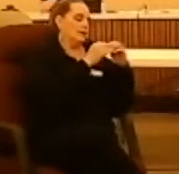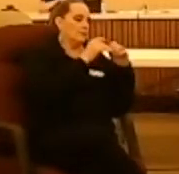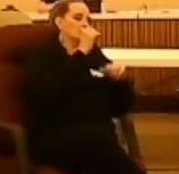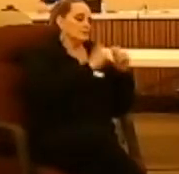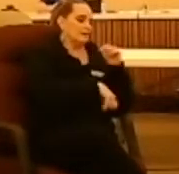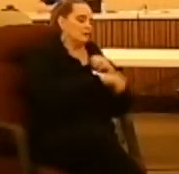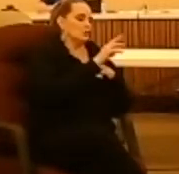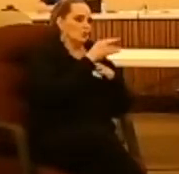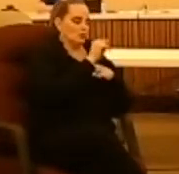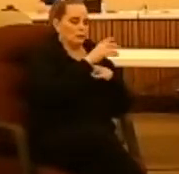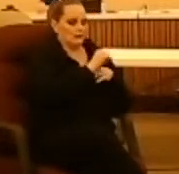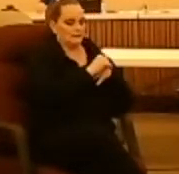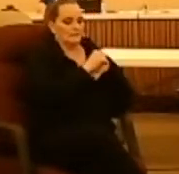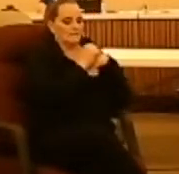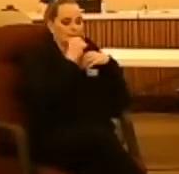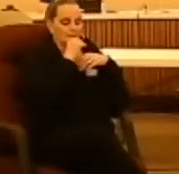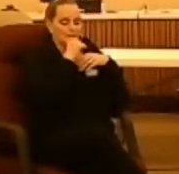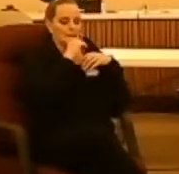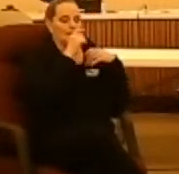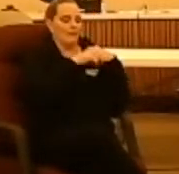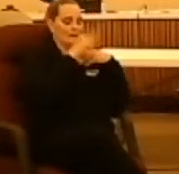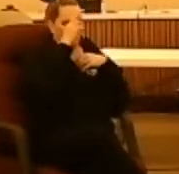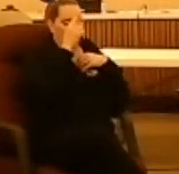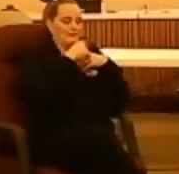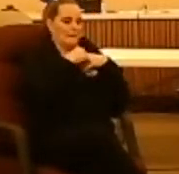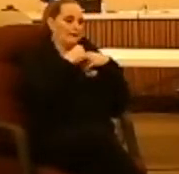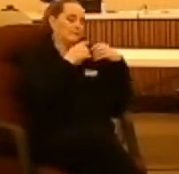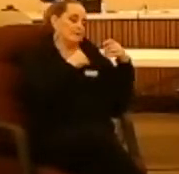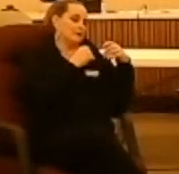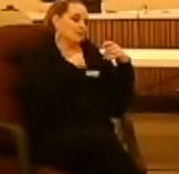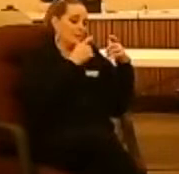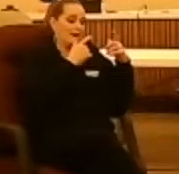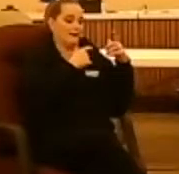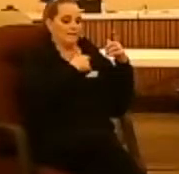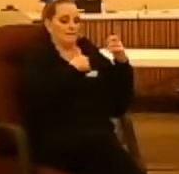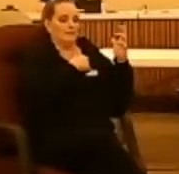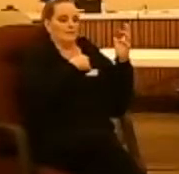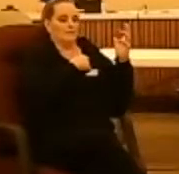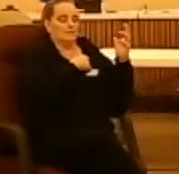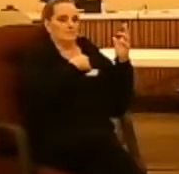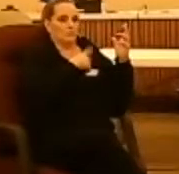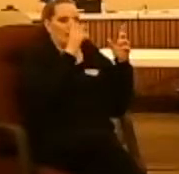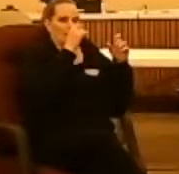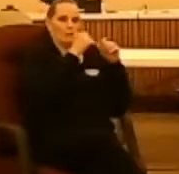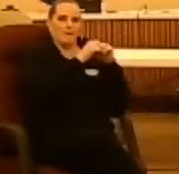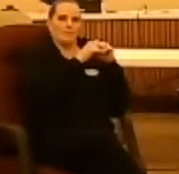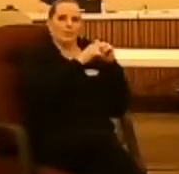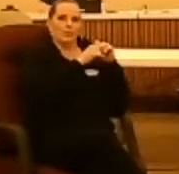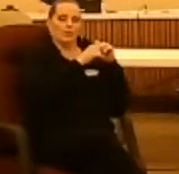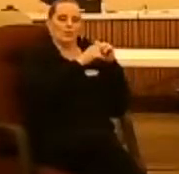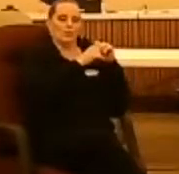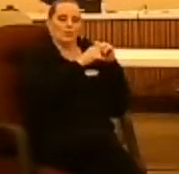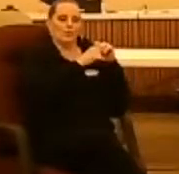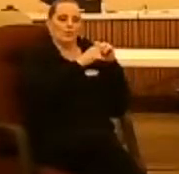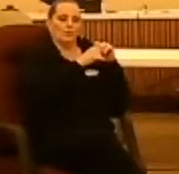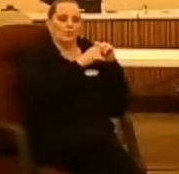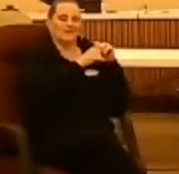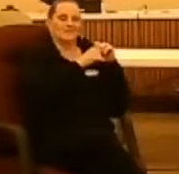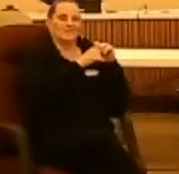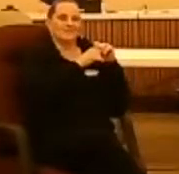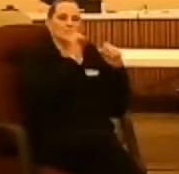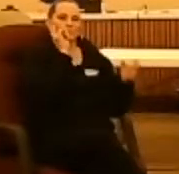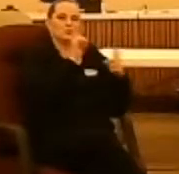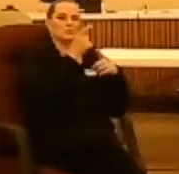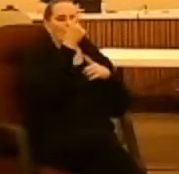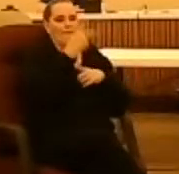this one's numbers per unit, that's why I was thinking, because my recollection is that other ones, it cuts it in about in half, is my